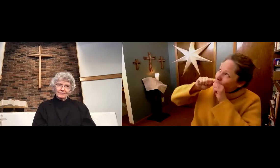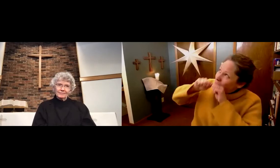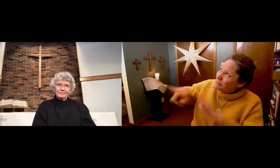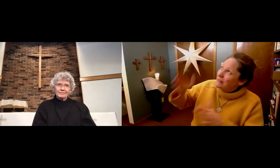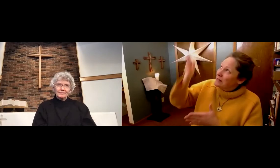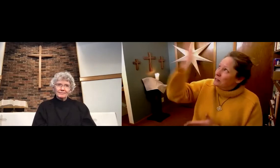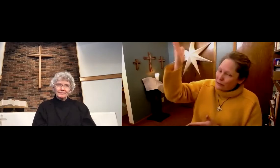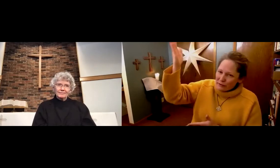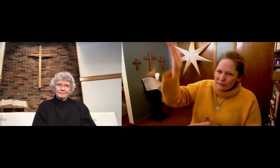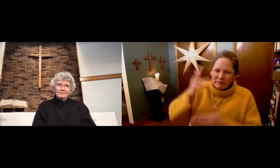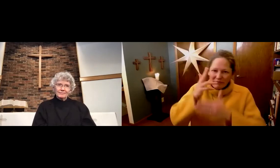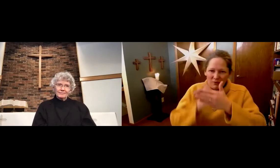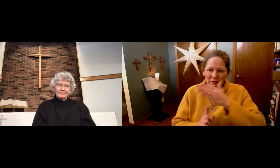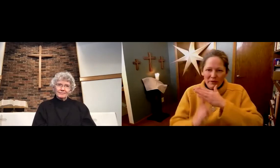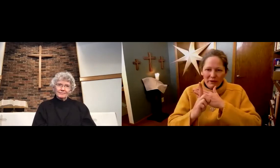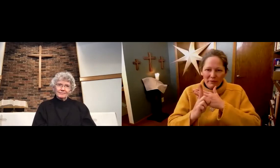greeting.